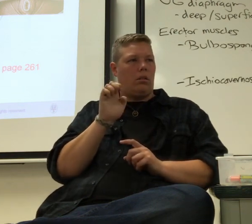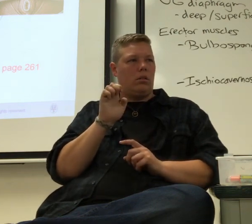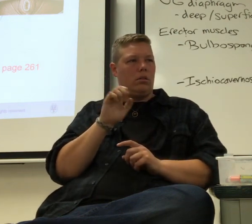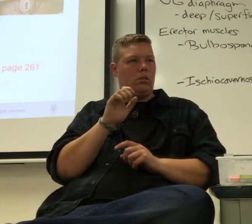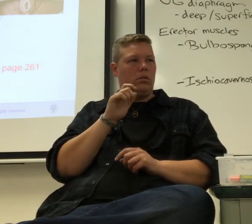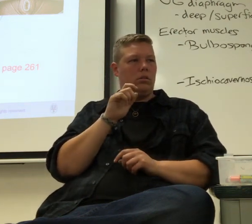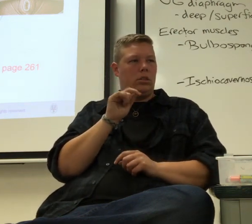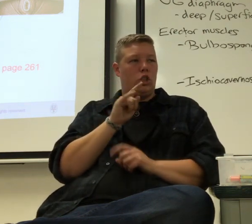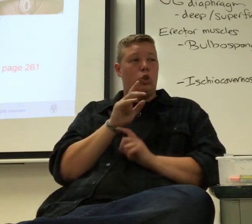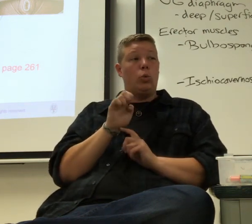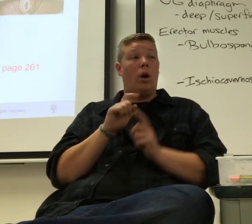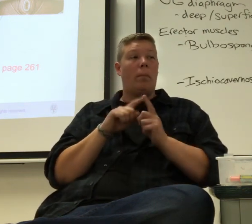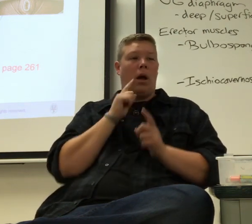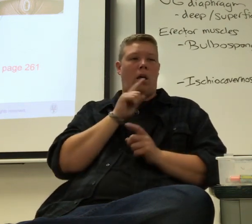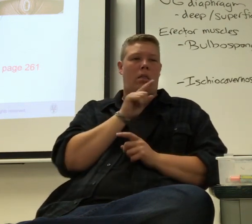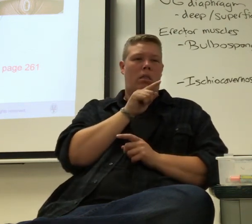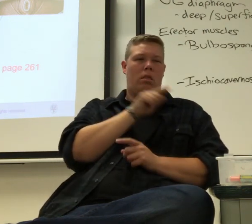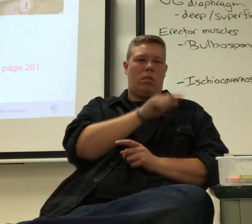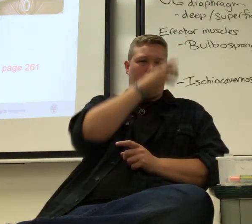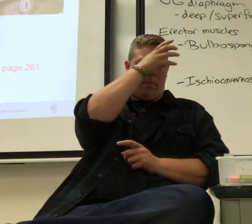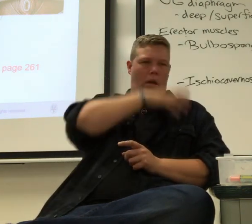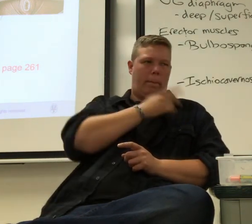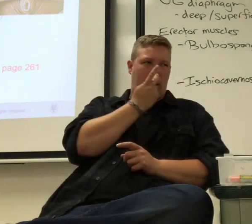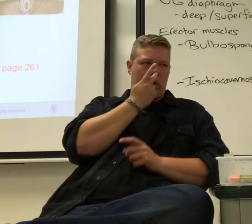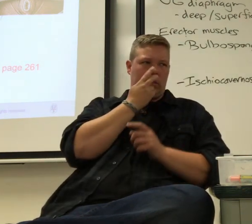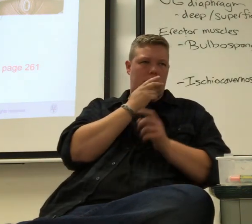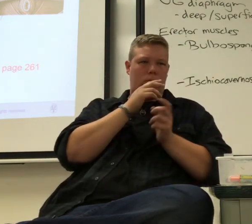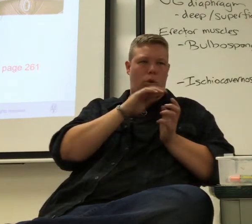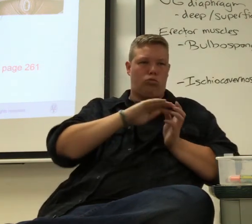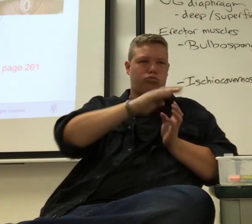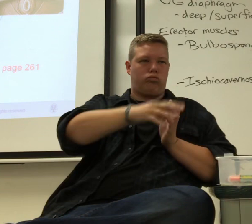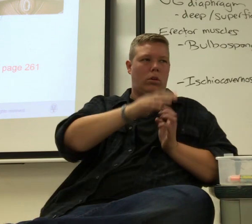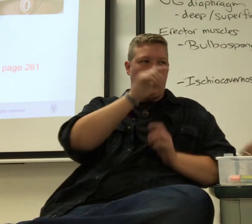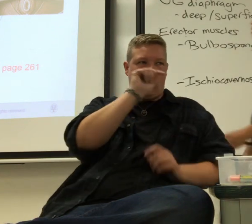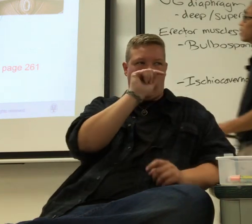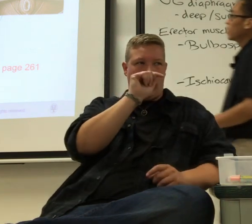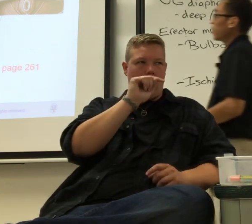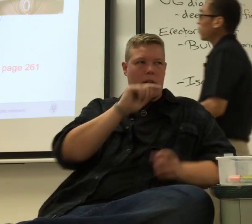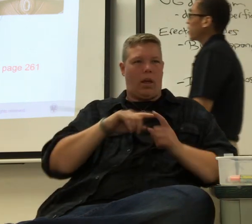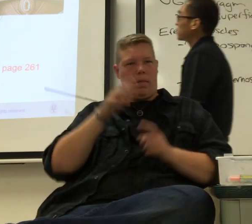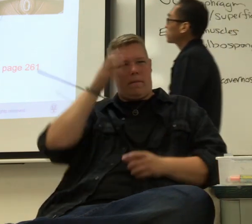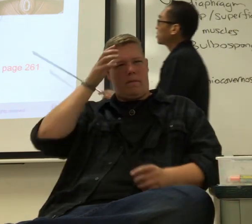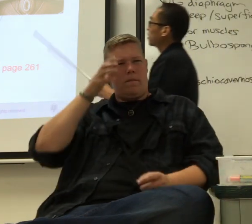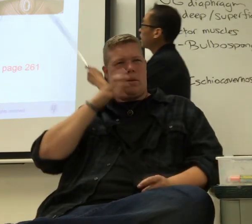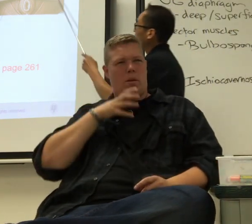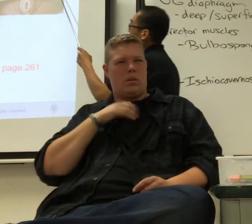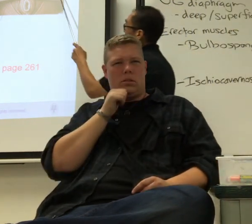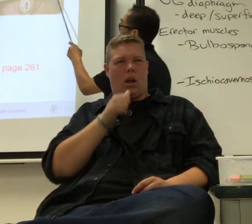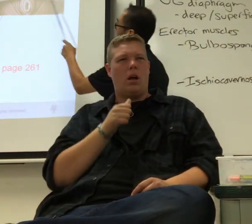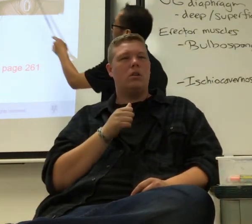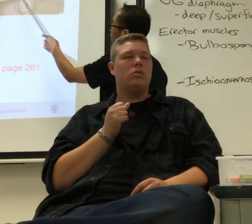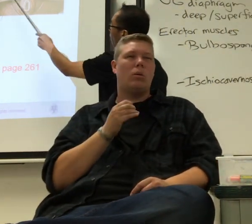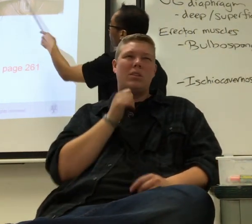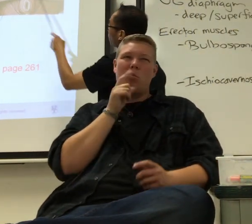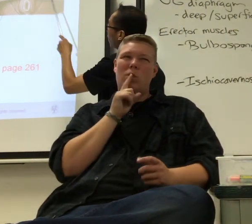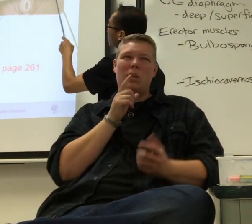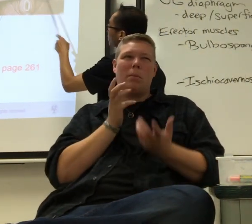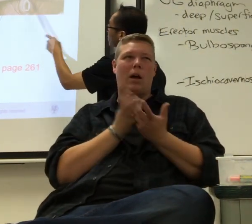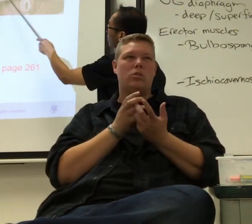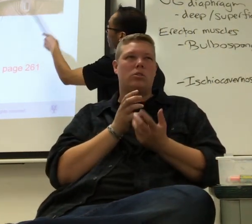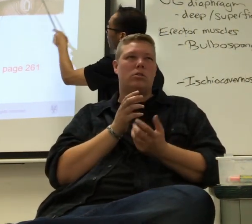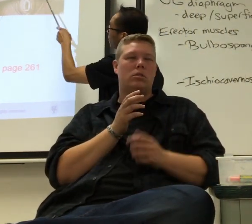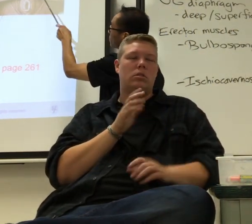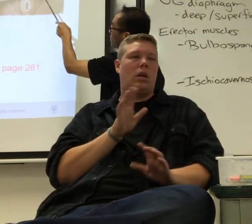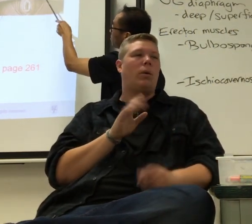urine. This doesn't, so I don't think that really matches up. Well, anyways, here and there are the